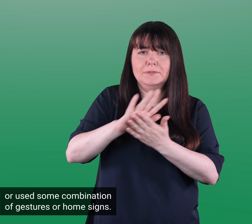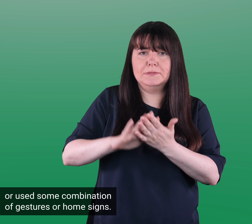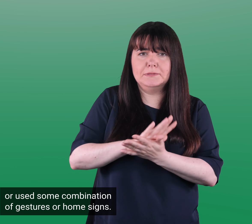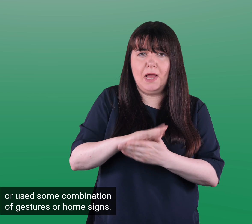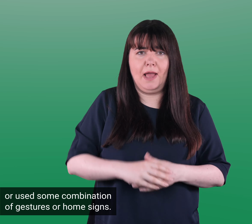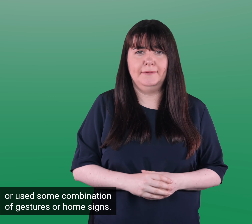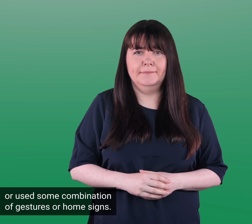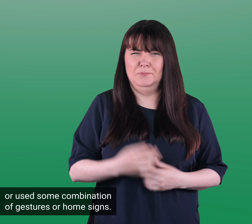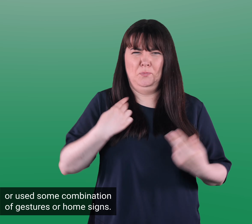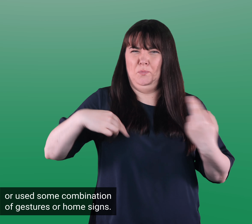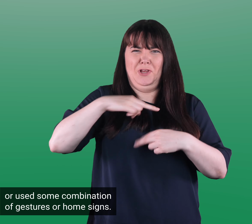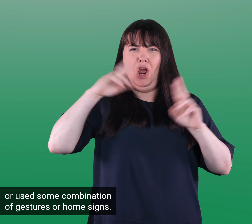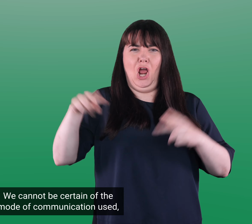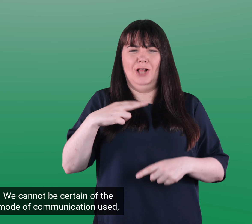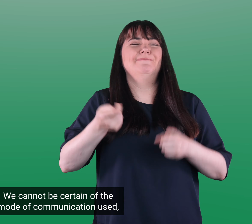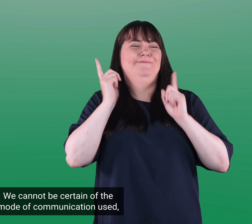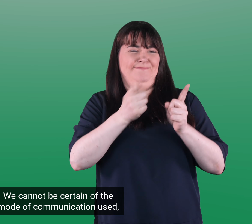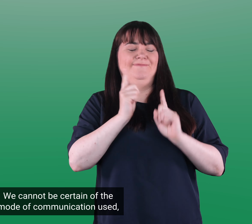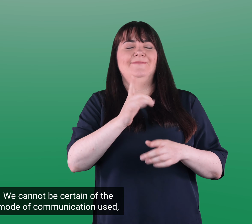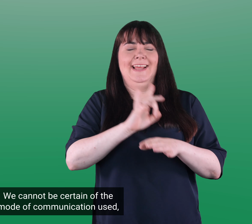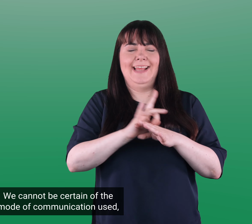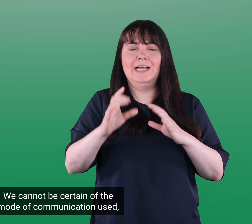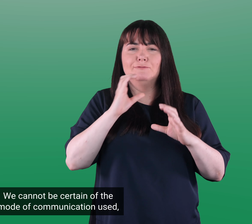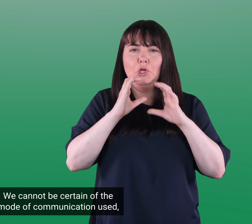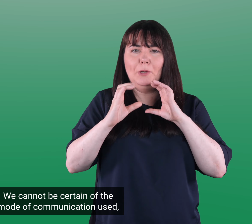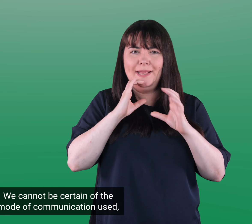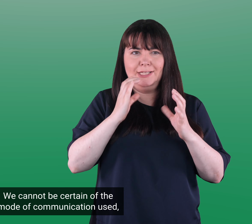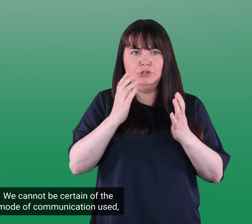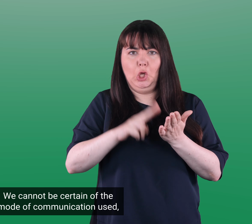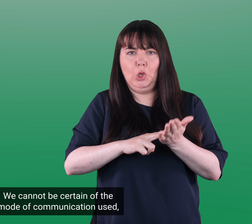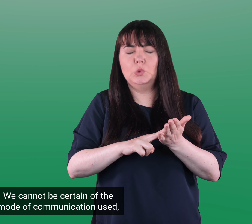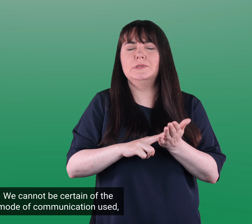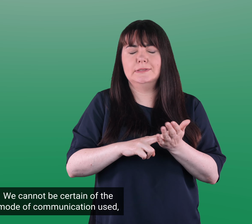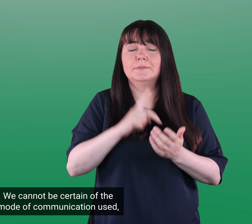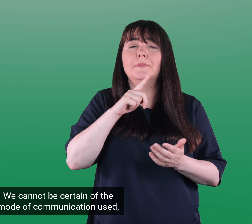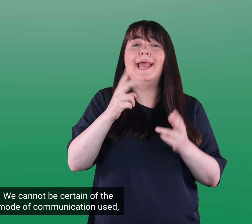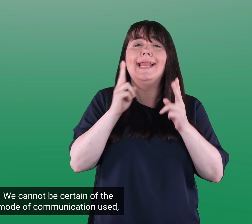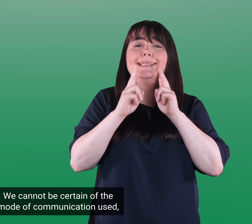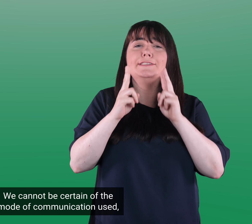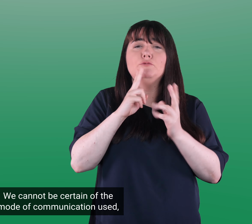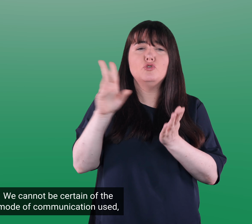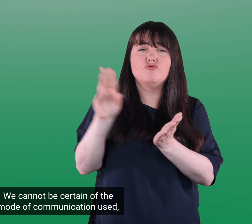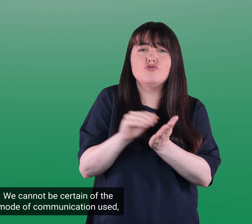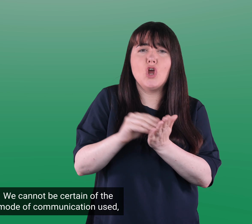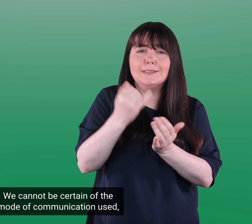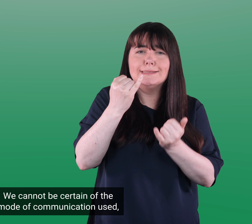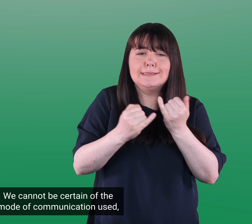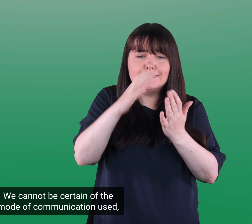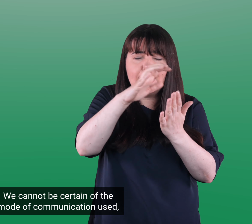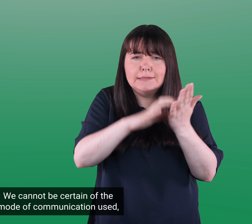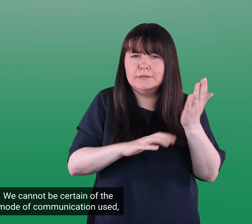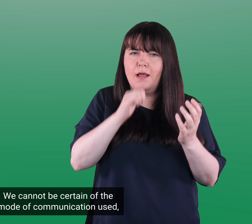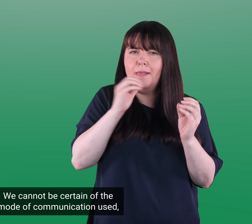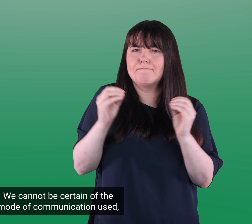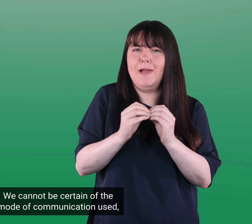or home signs. We cannot be certain of the mode of communication used, as